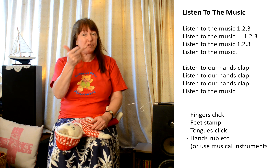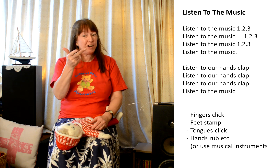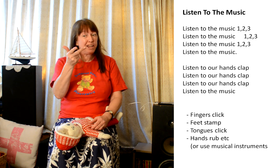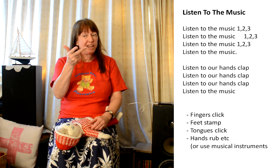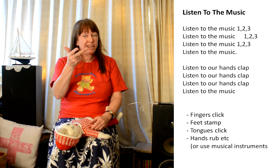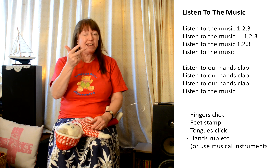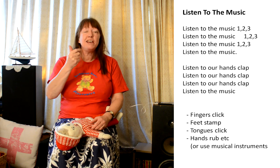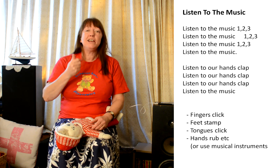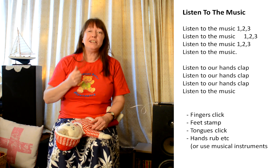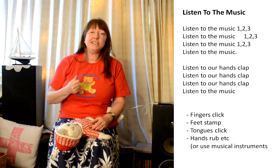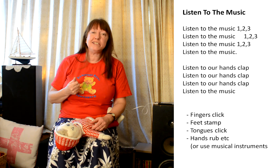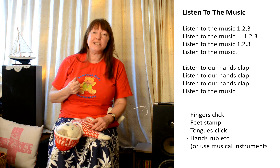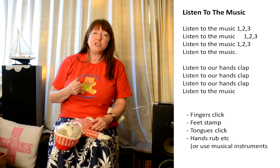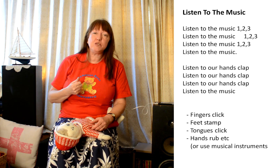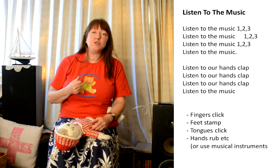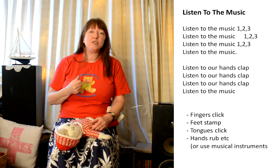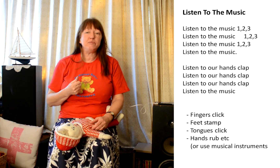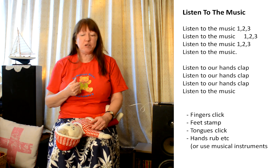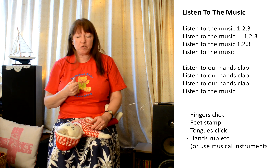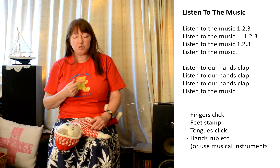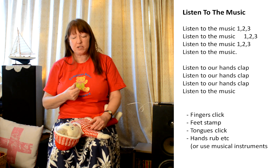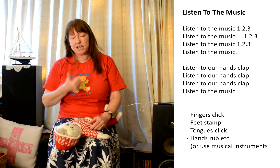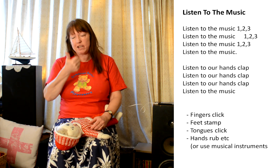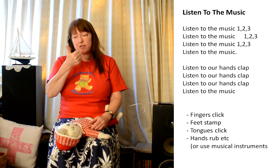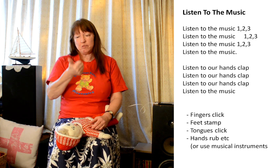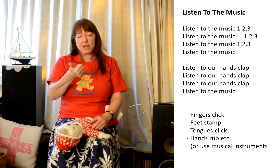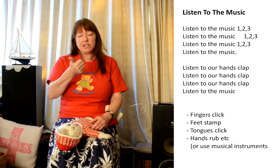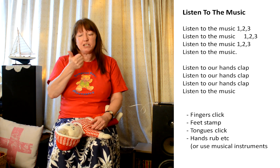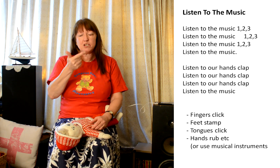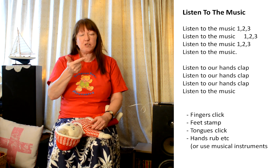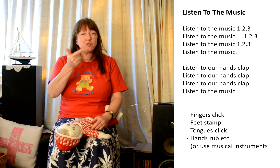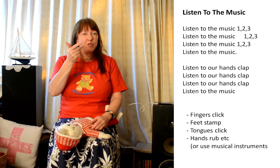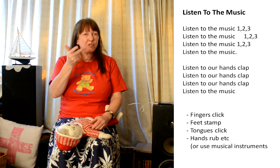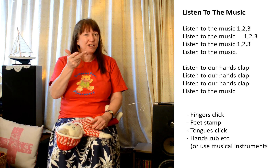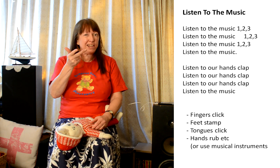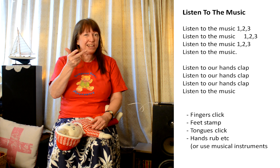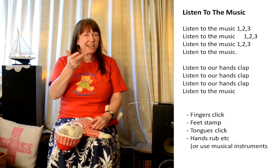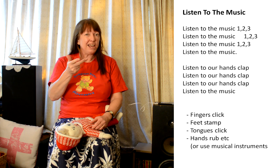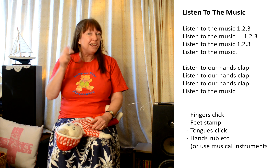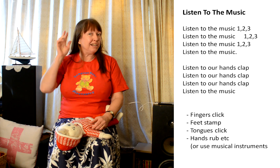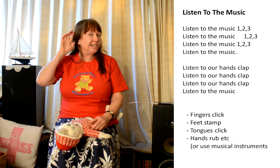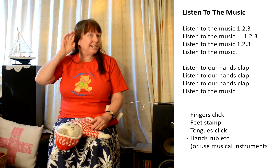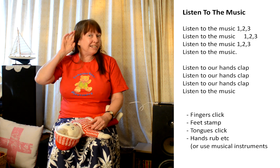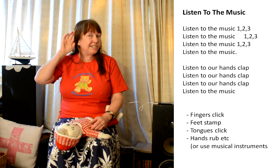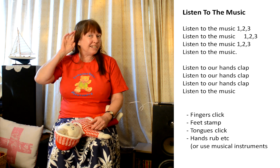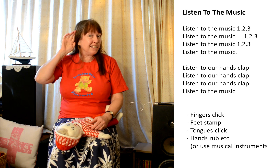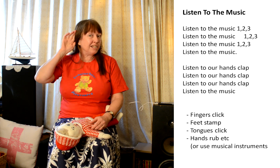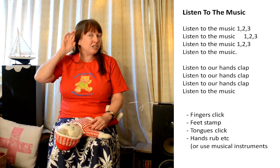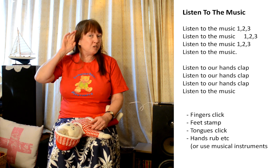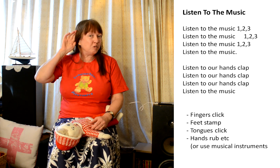1, 2, 3. Listen to the music, 1, 2, 3. Listen to